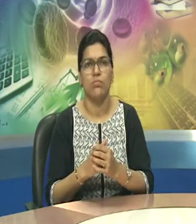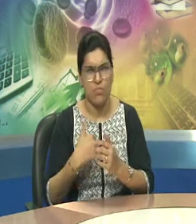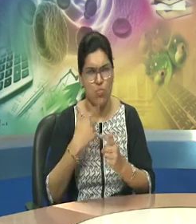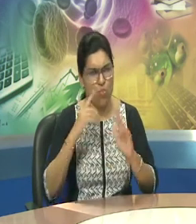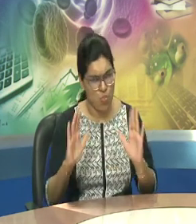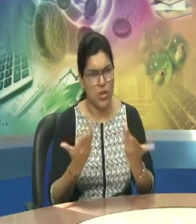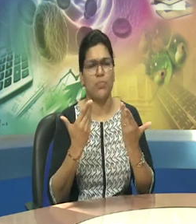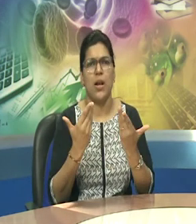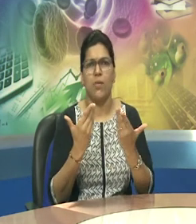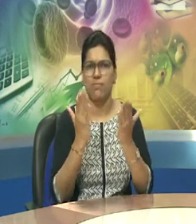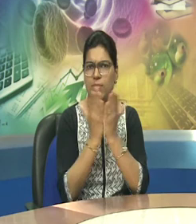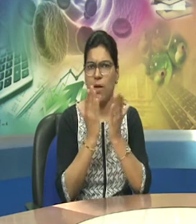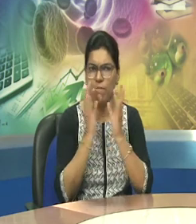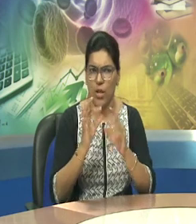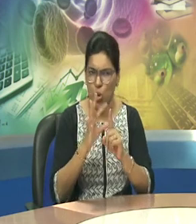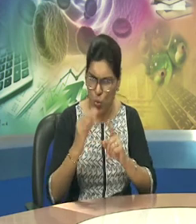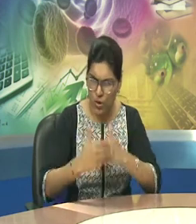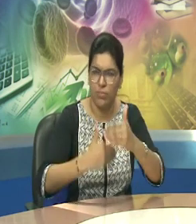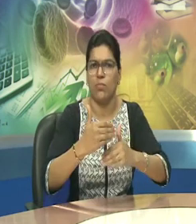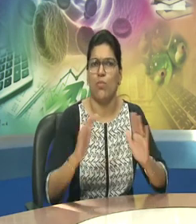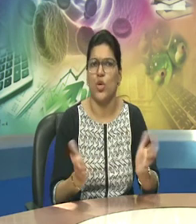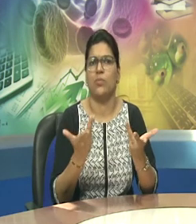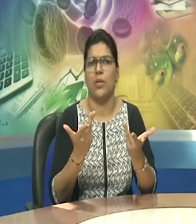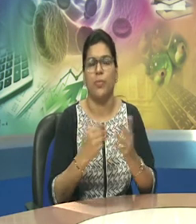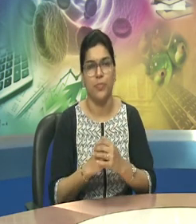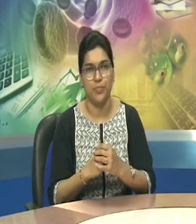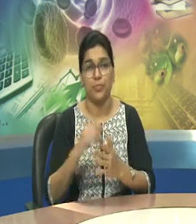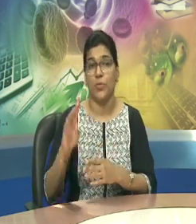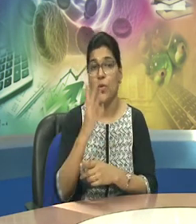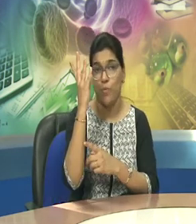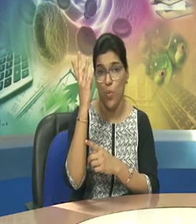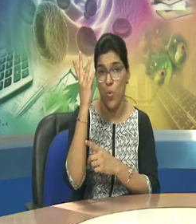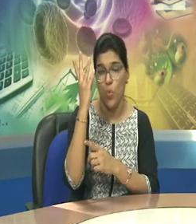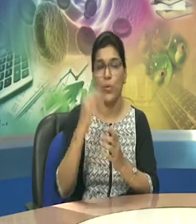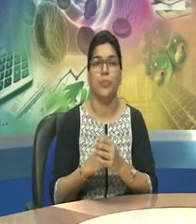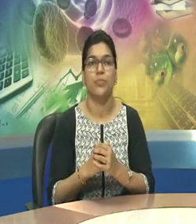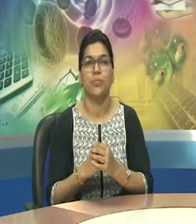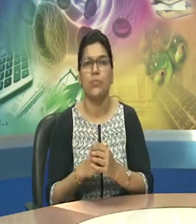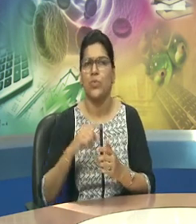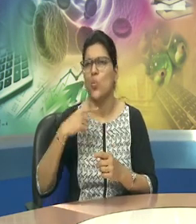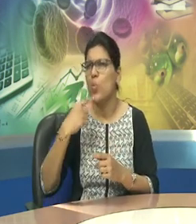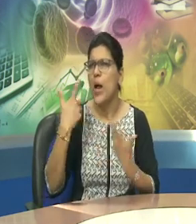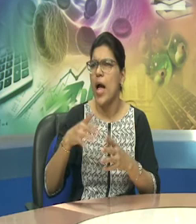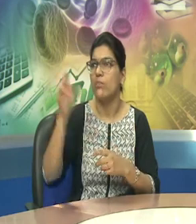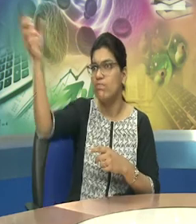Second, turning ideas into action. Third, feasibility study.